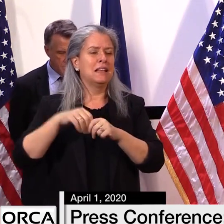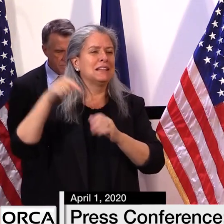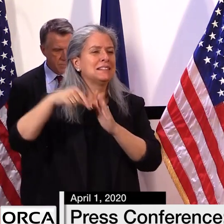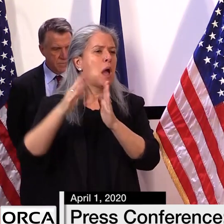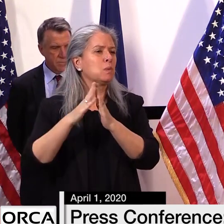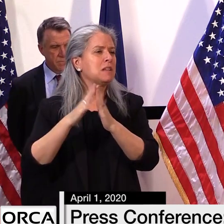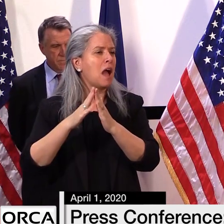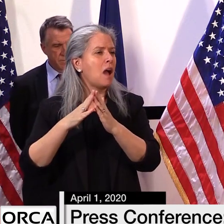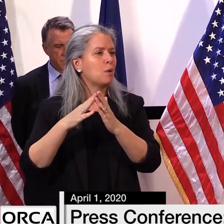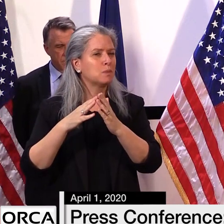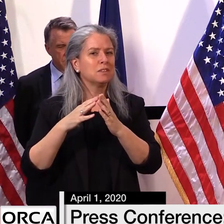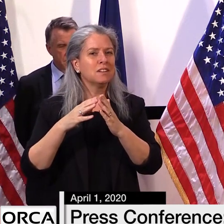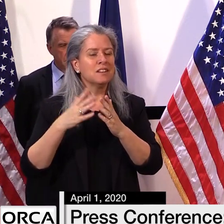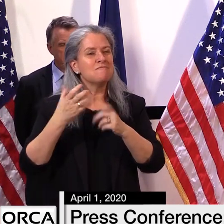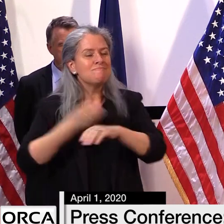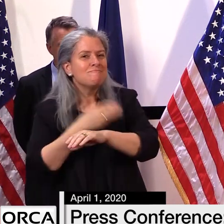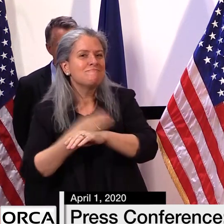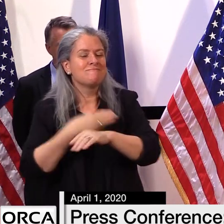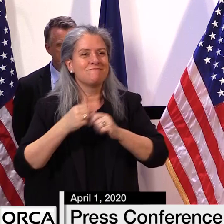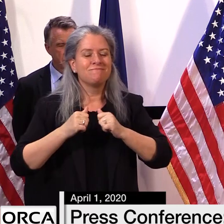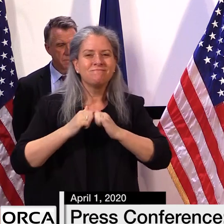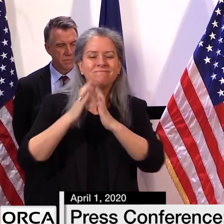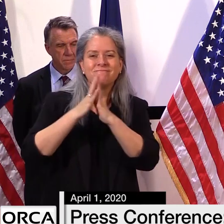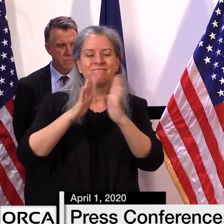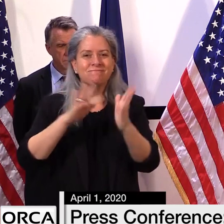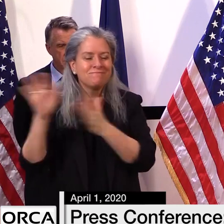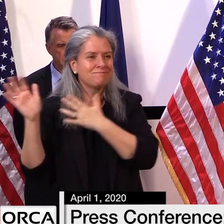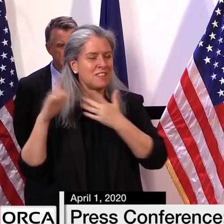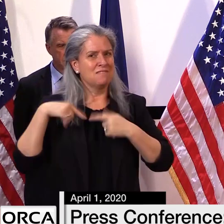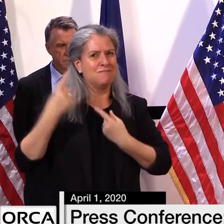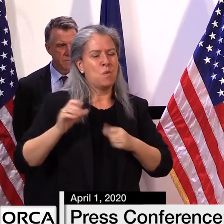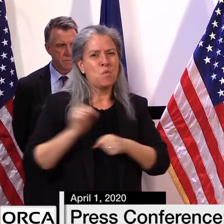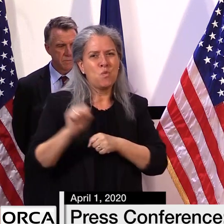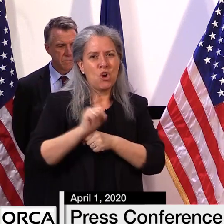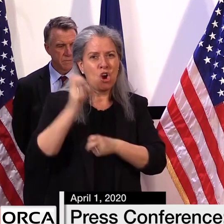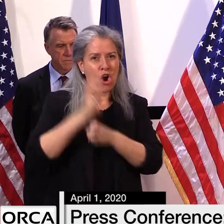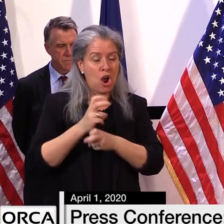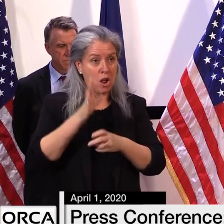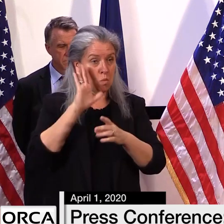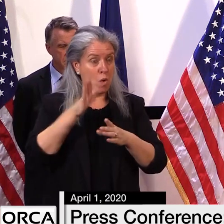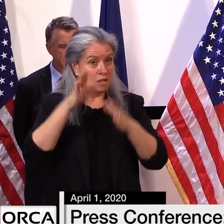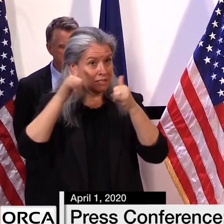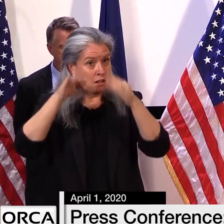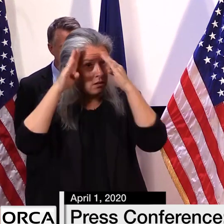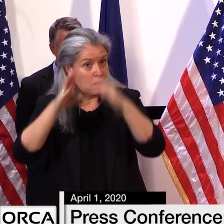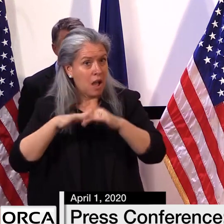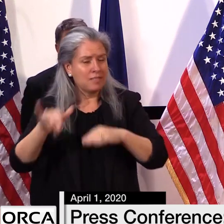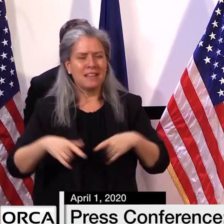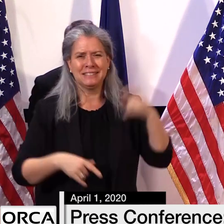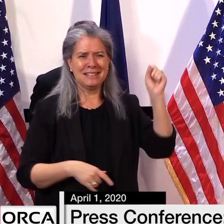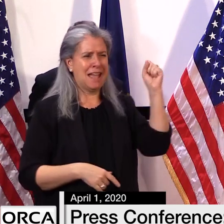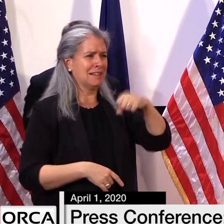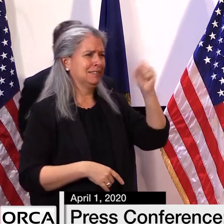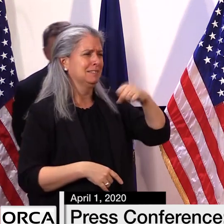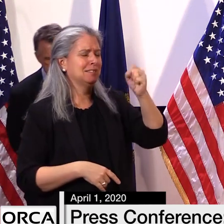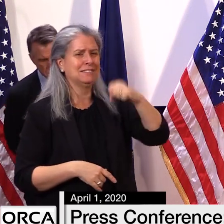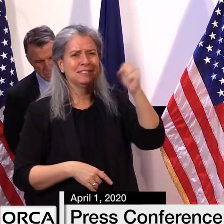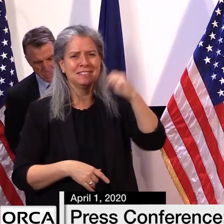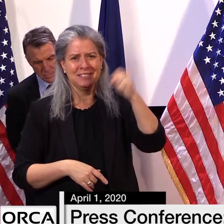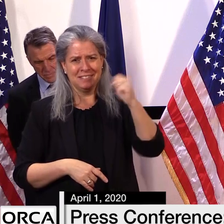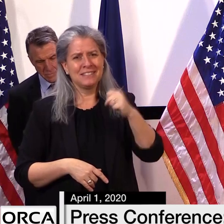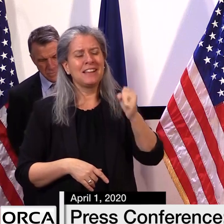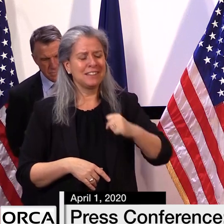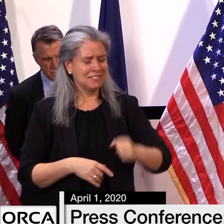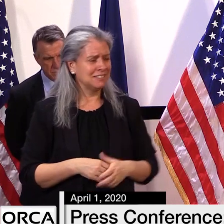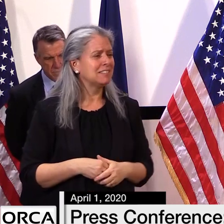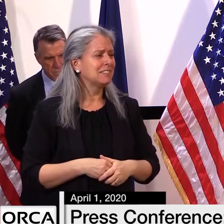plans specific to helping downtown so those efforts aren't lost? Absolutely. We also received word